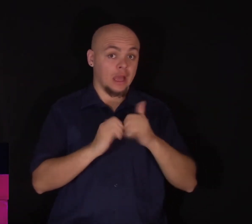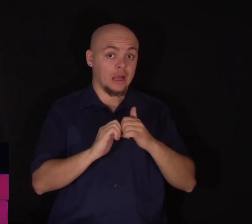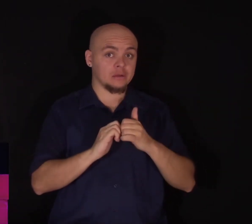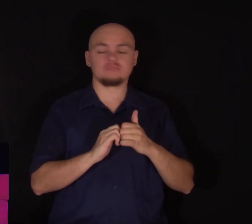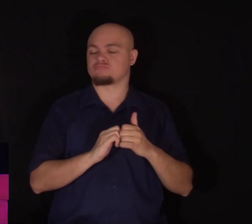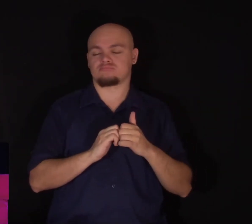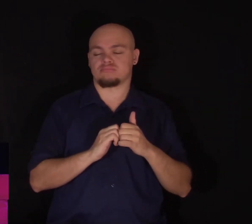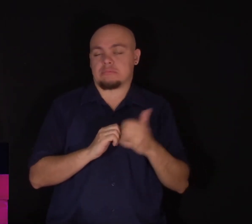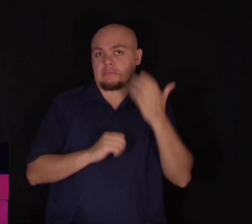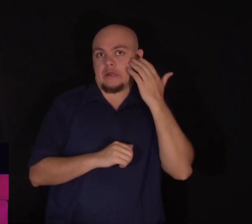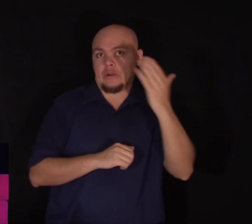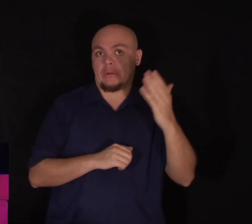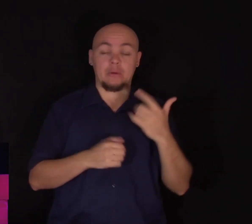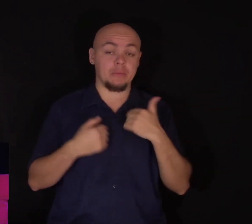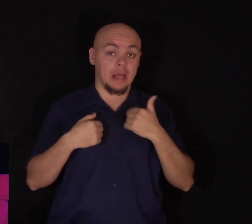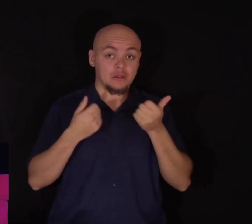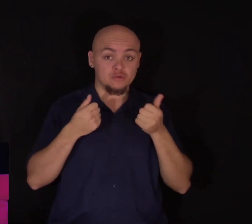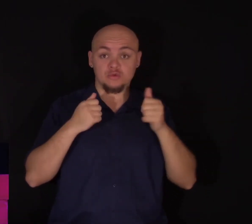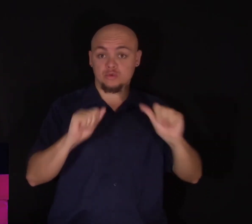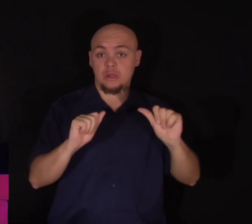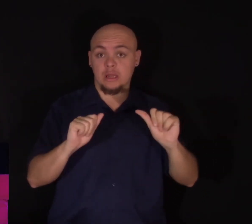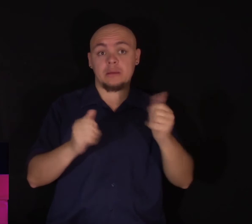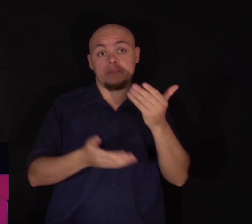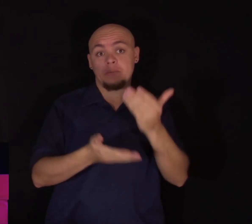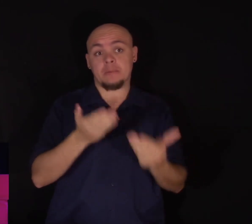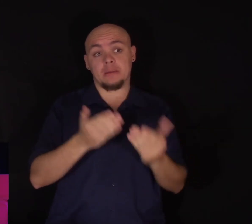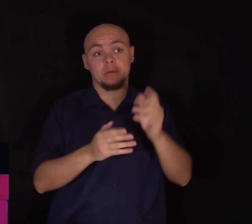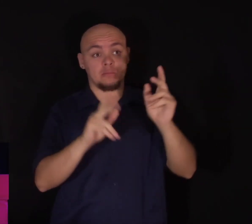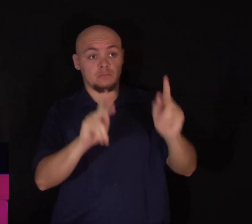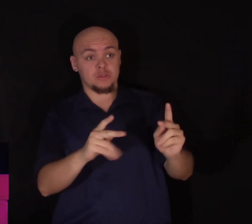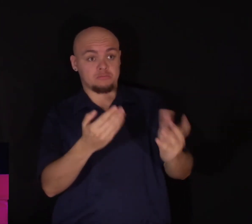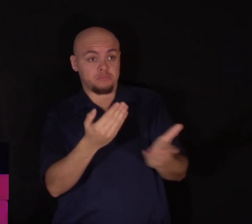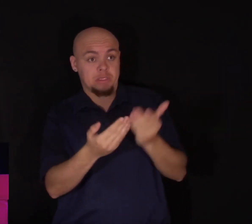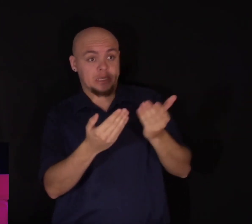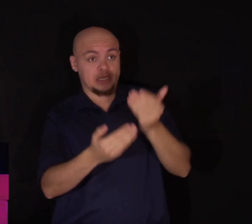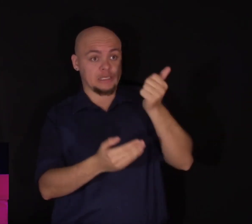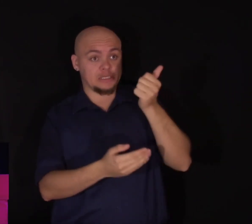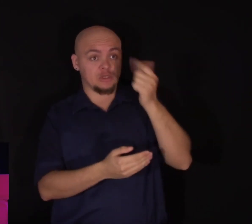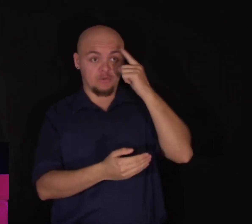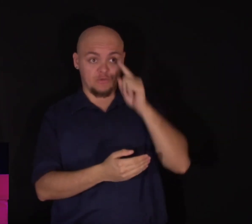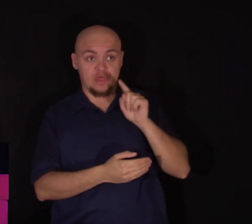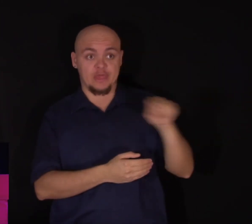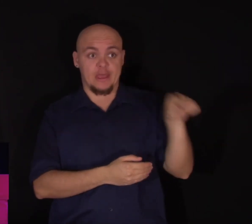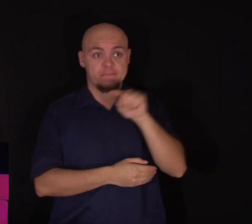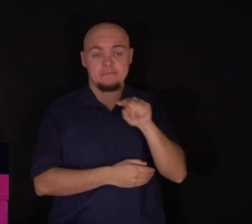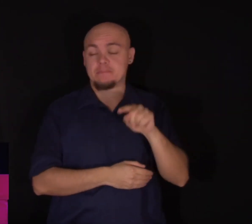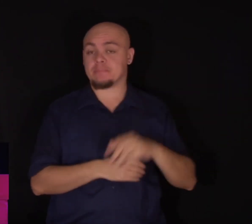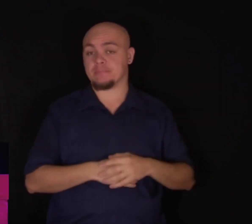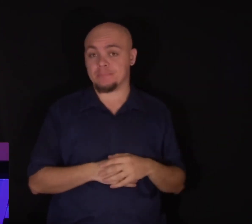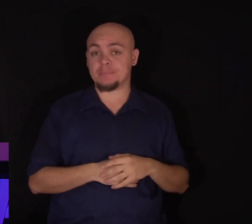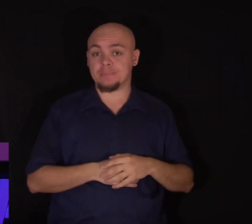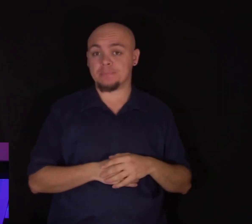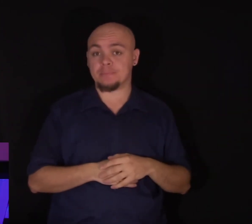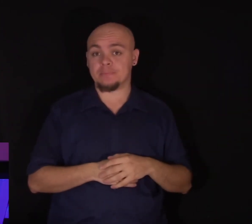change the law. I'll give it a go because maybe I'll make it easier for someone who can. Honestly, I genuinely think I just needed somewhere to put my